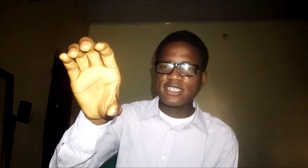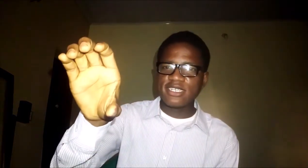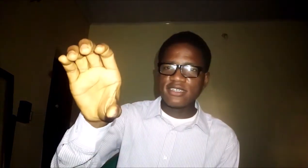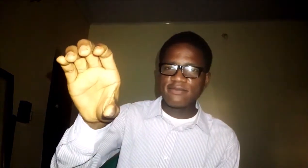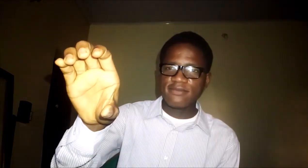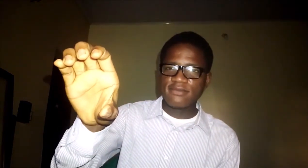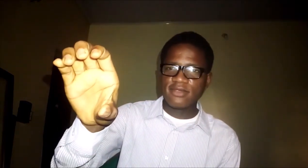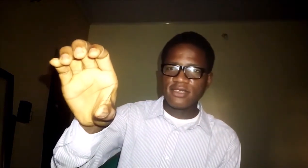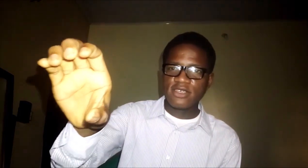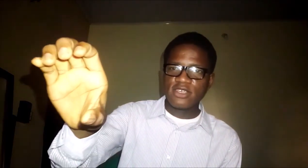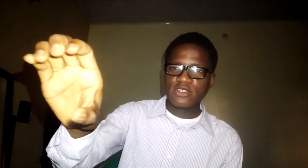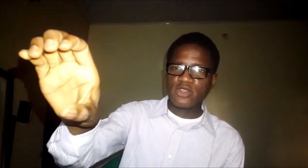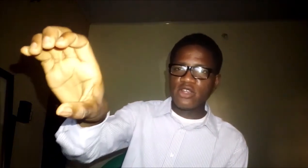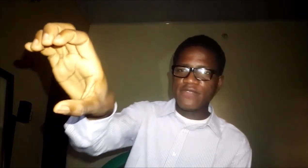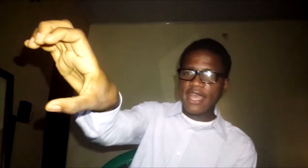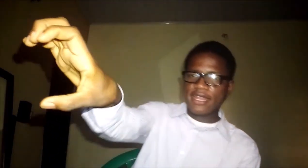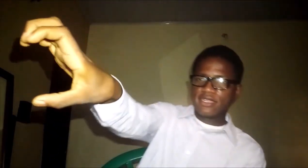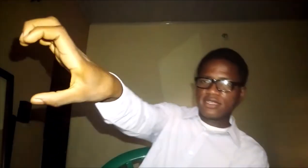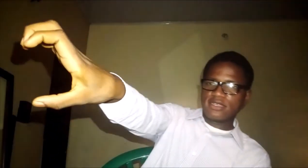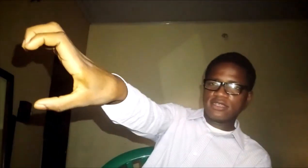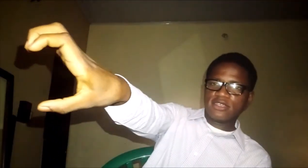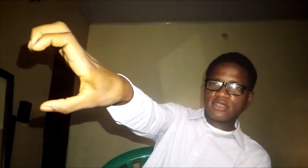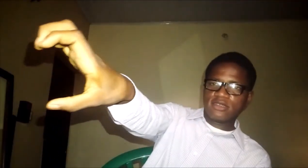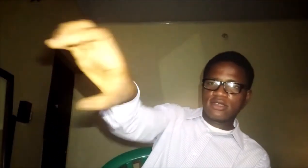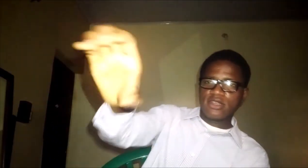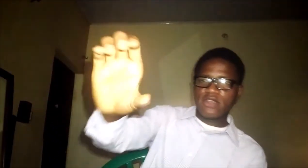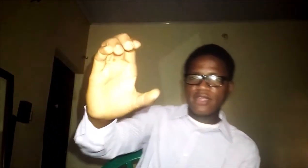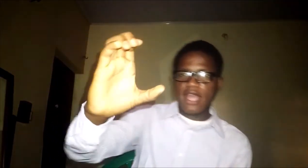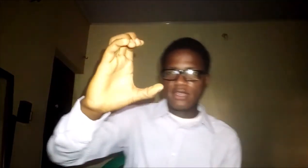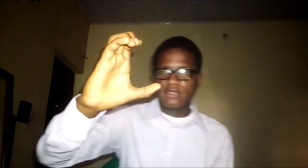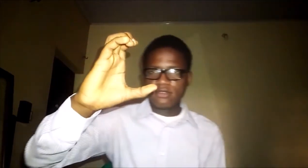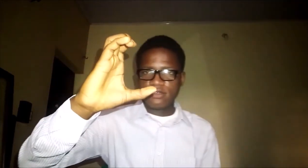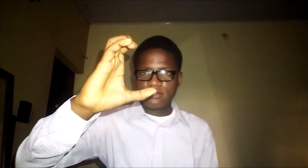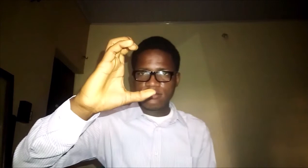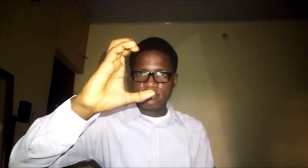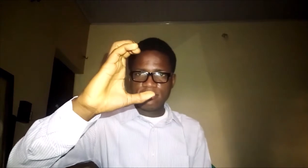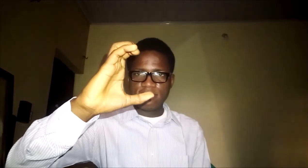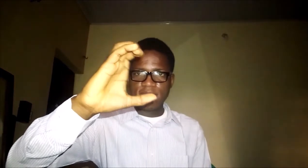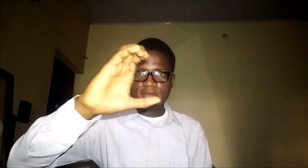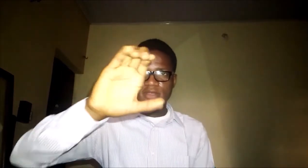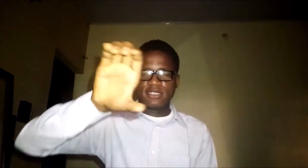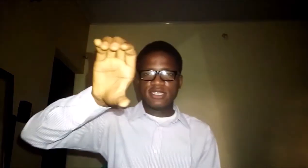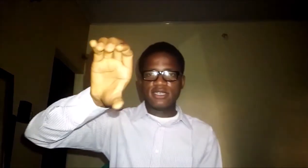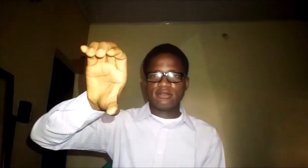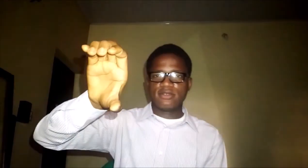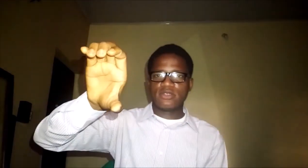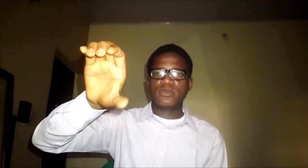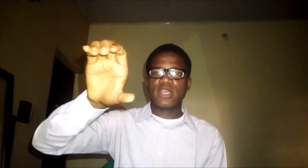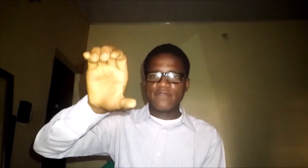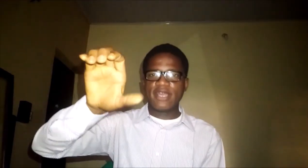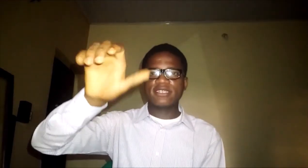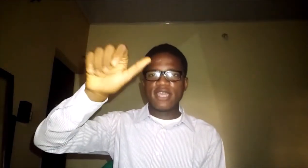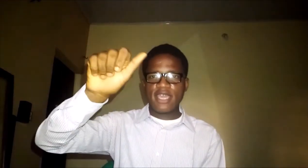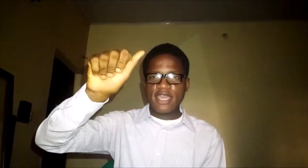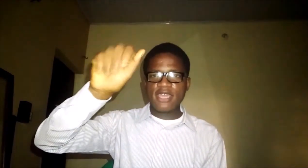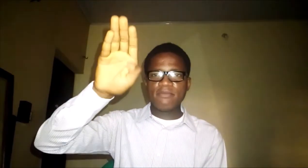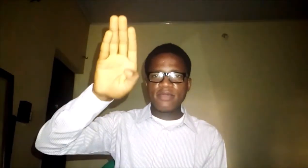C. So curve the hand. Curve the hand. C. So we have learned A,